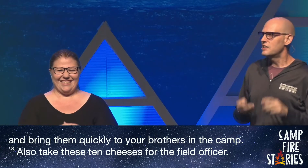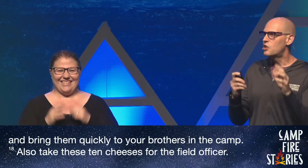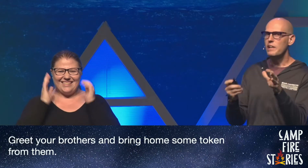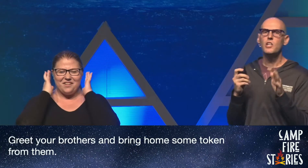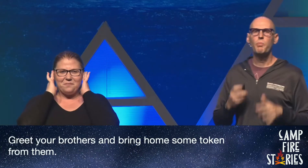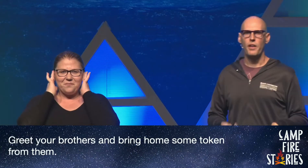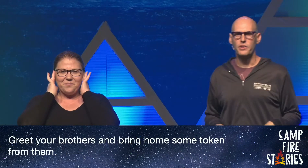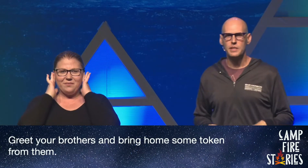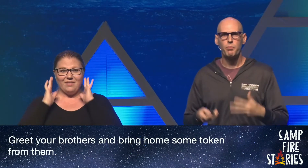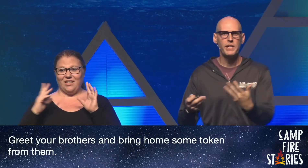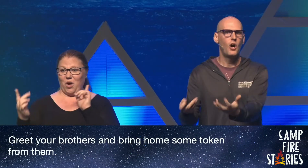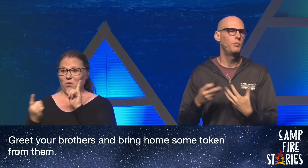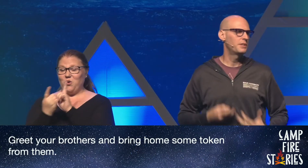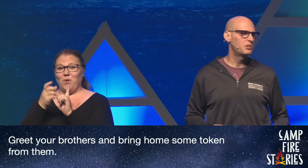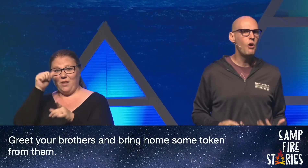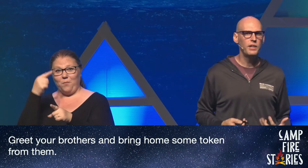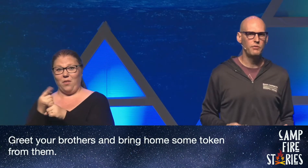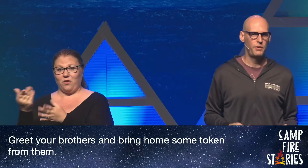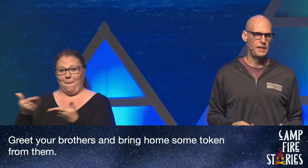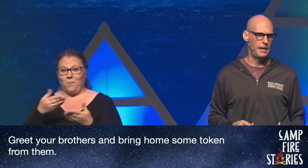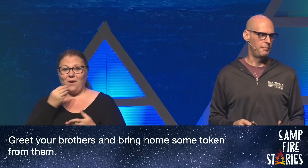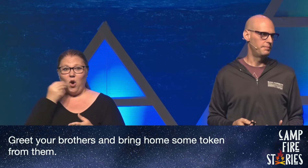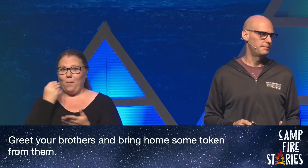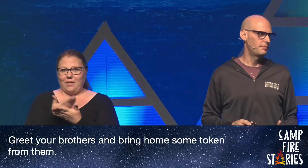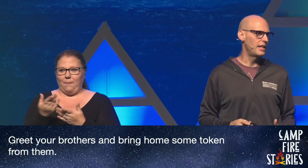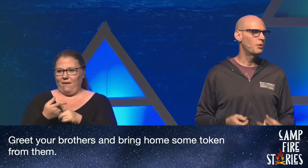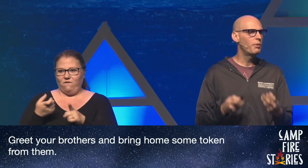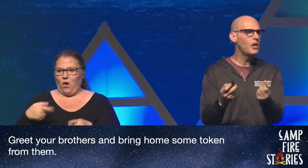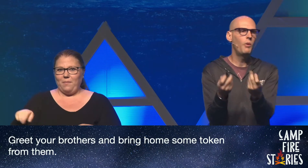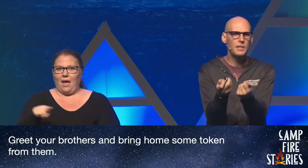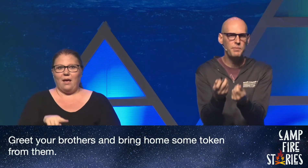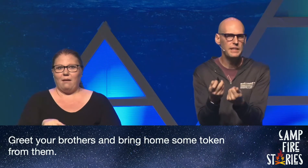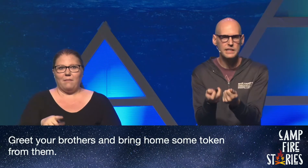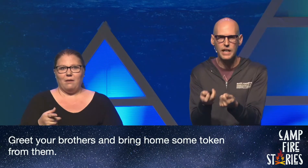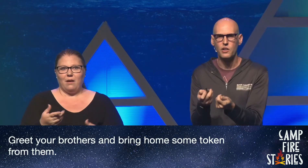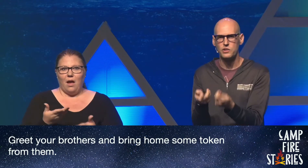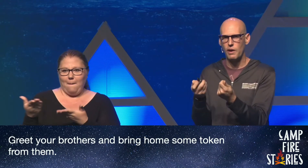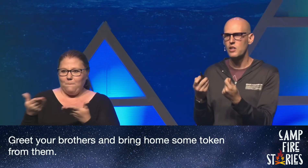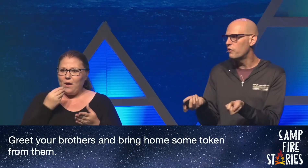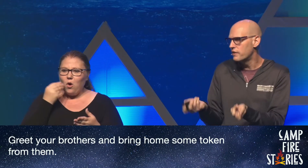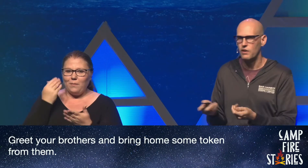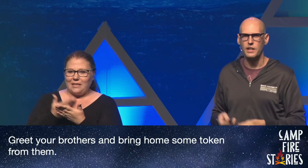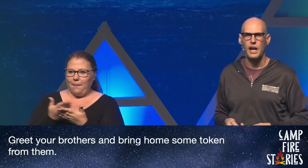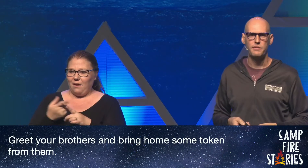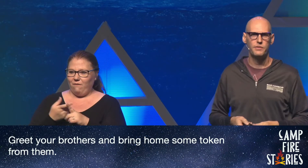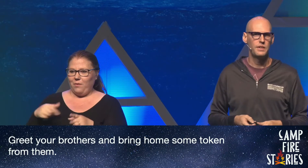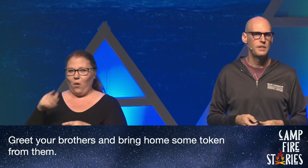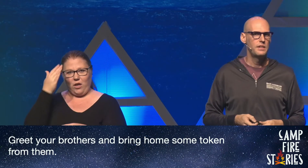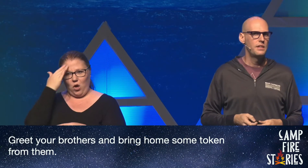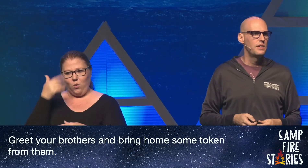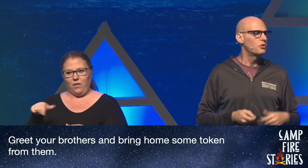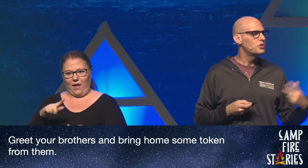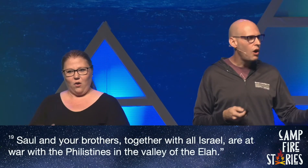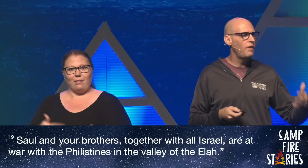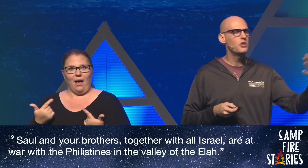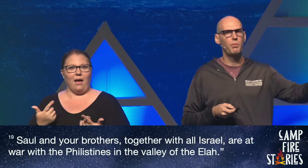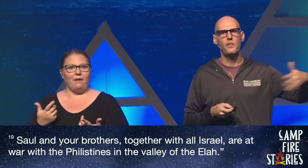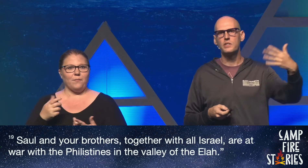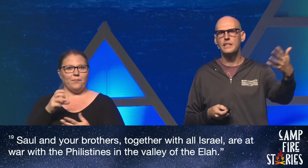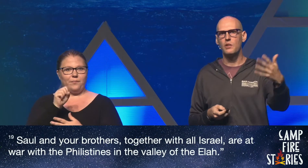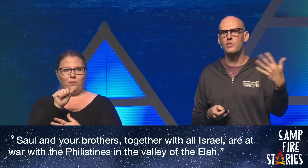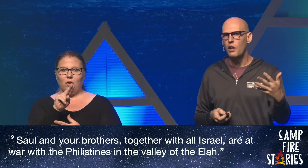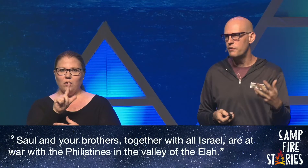he says, greet your brothers and bring home some token from them, right? So bring home something that's theirs so I know that they're alive. So Saul and